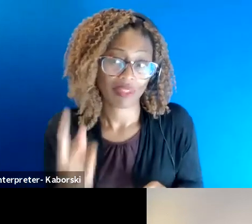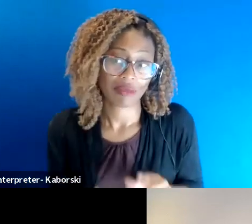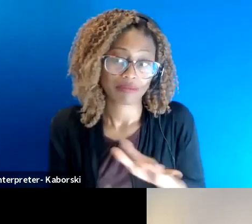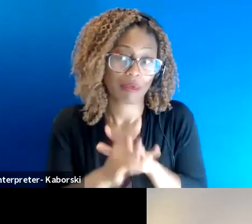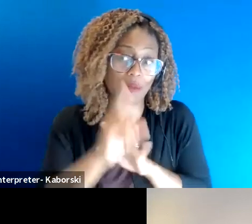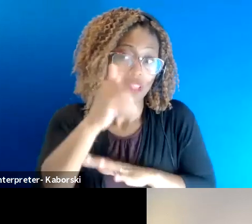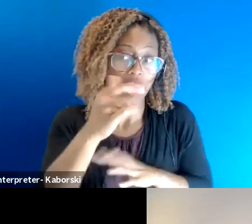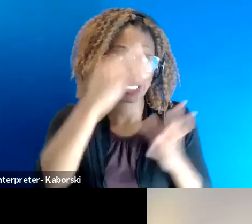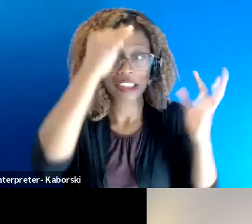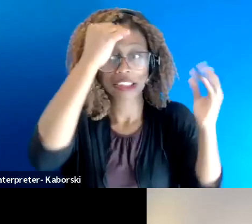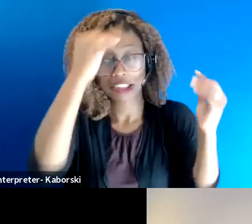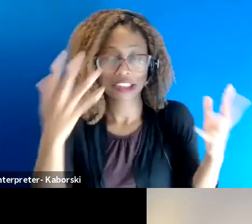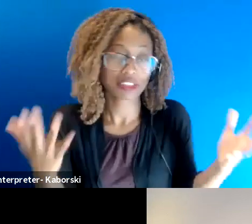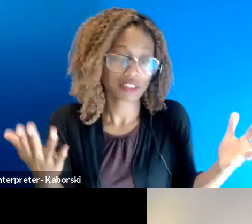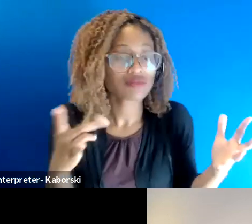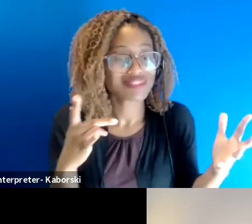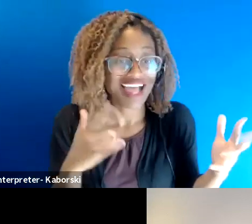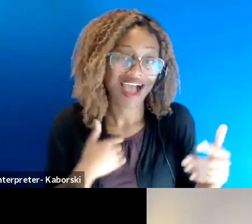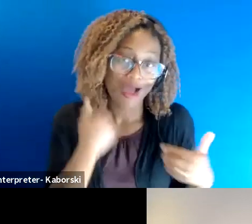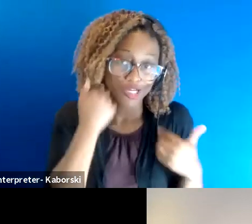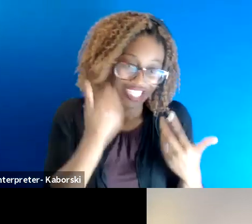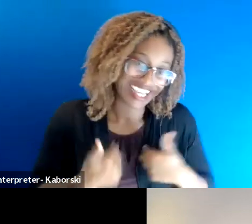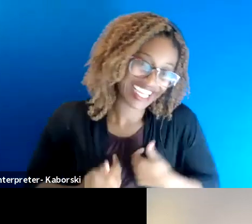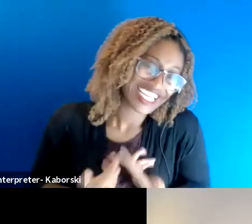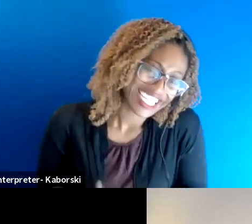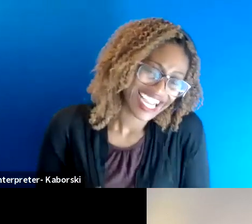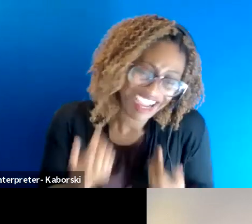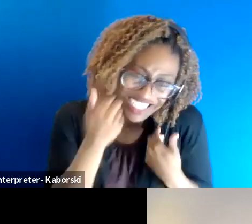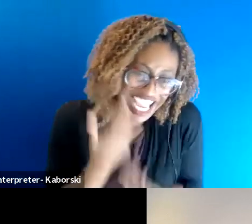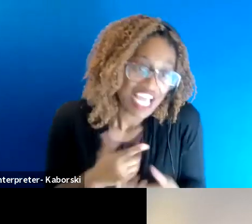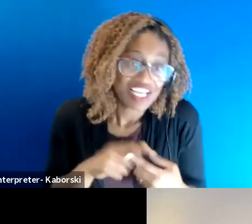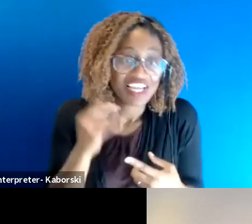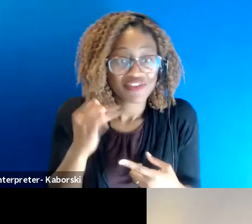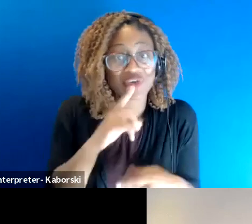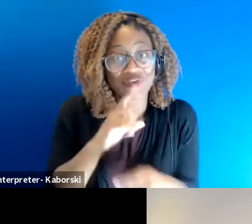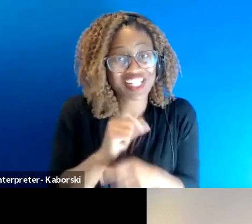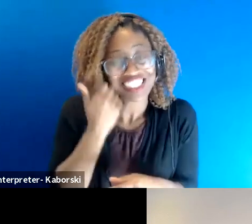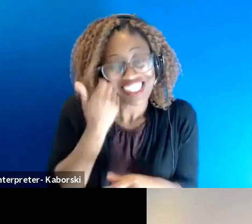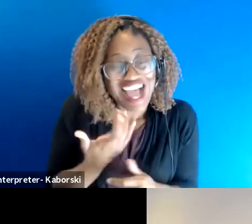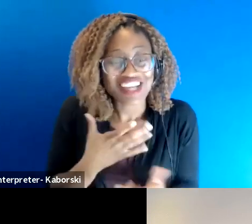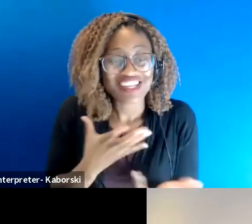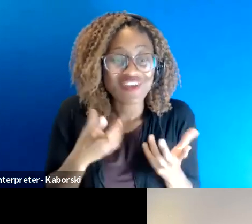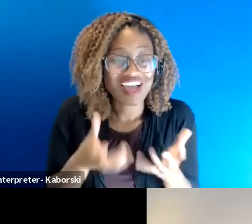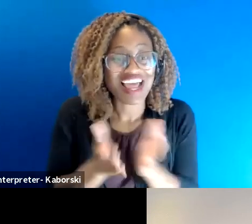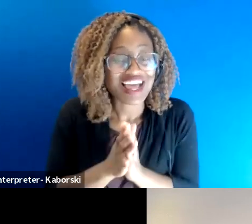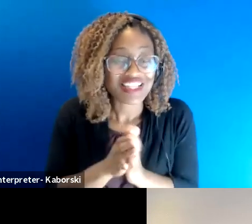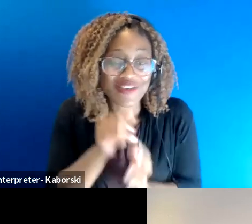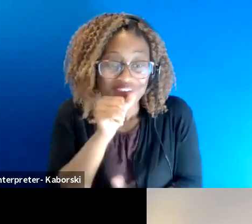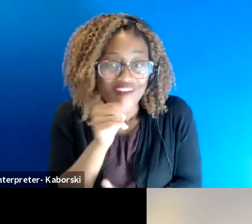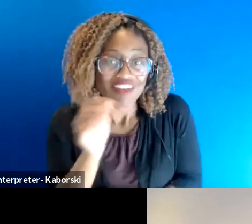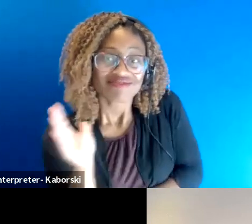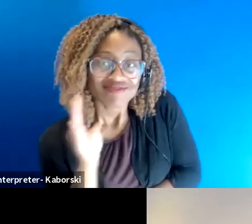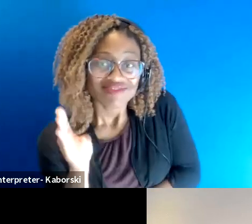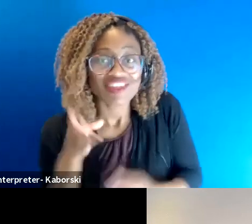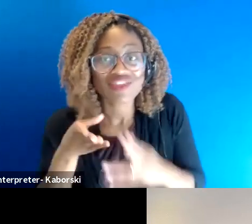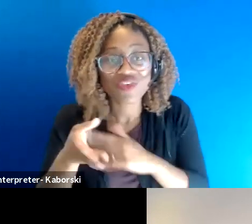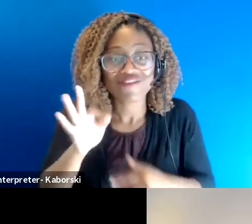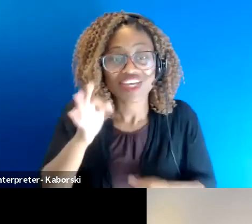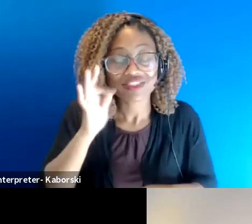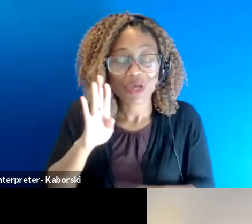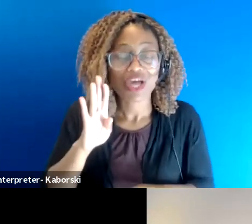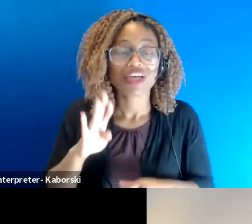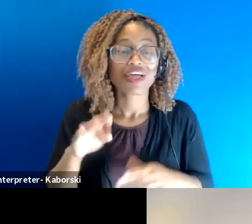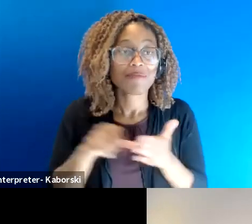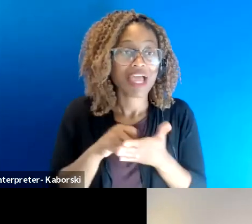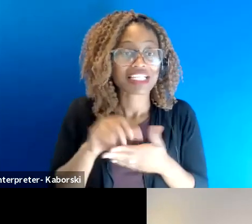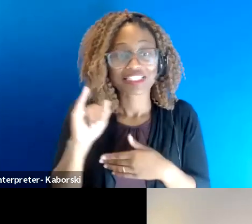later, or if you're really shy. I'm really shy. If you're really shy and you just want to ask us privately through our Facebook page or